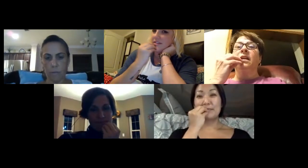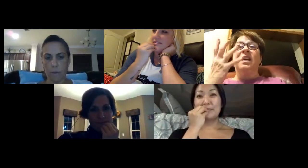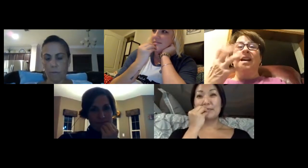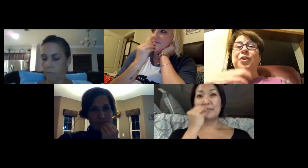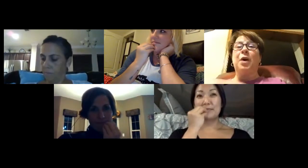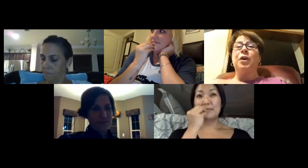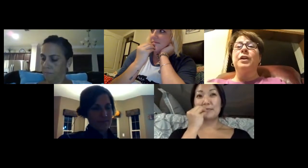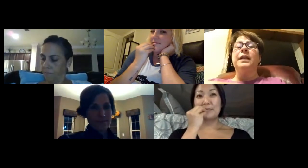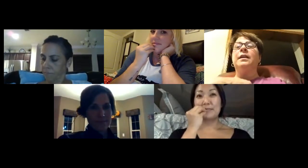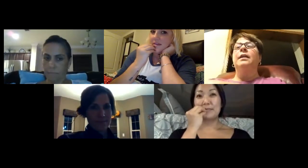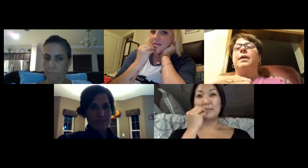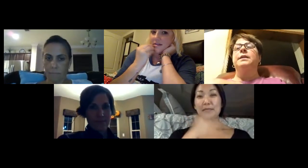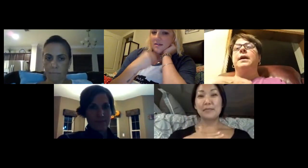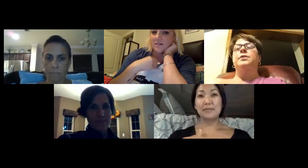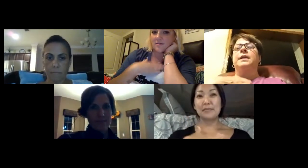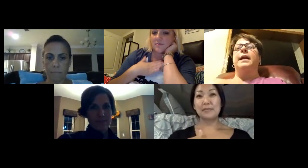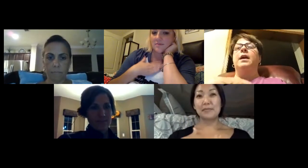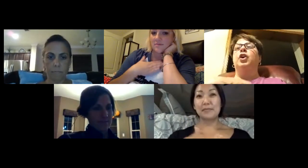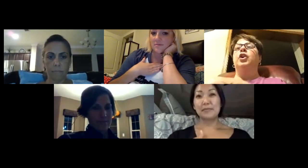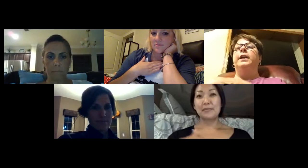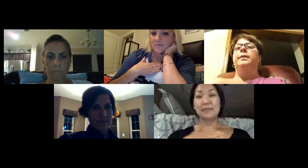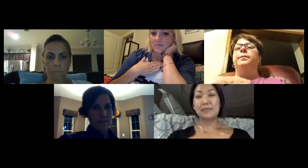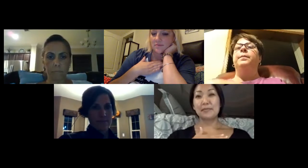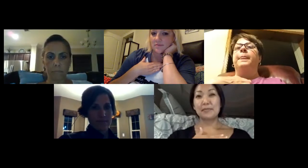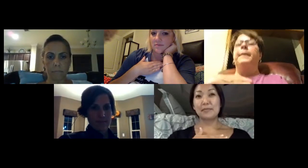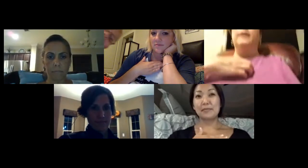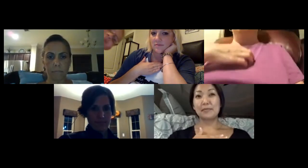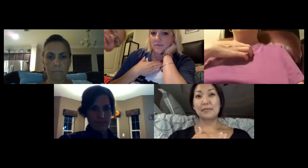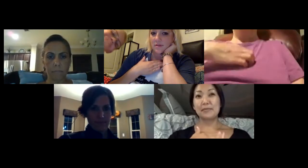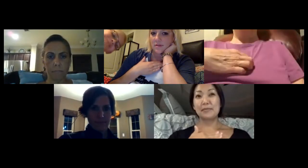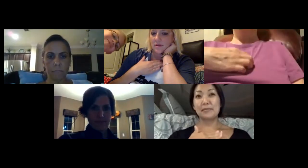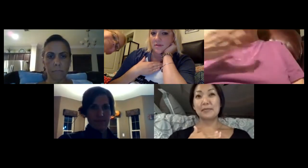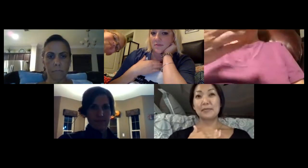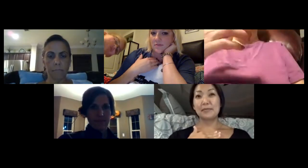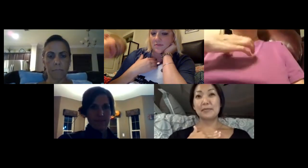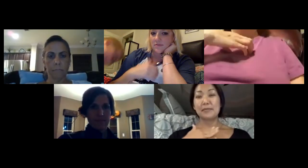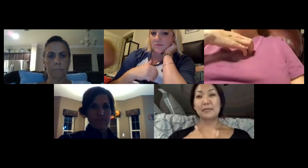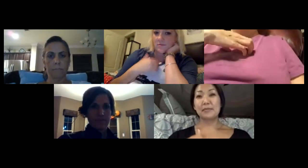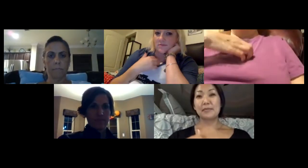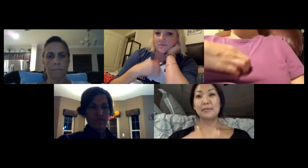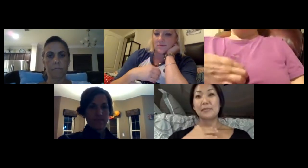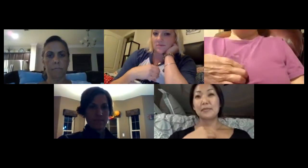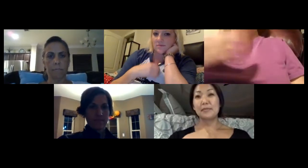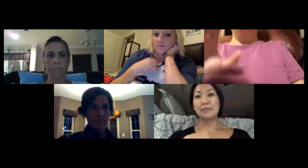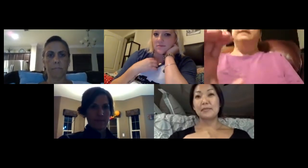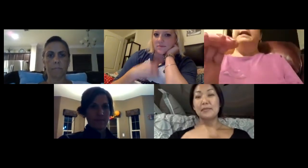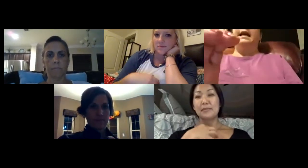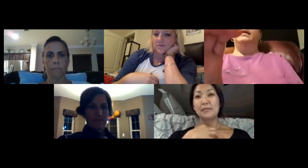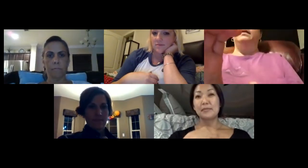Are you hungry? That was the other sign, hungry. And hungry goes down like this, hungry, a C hand,